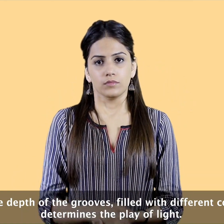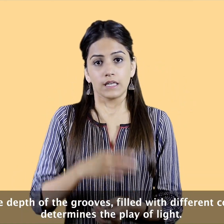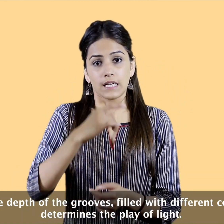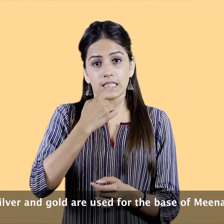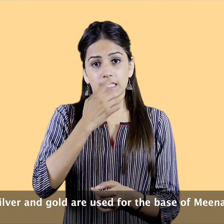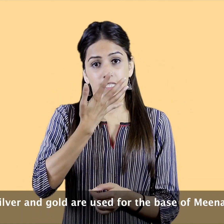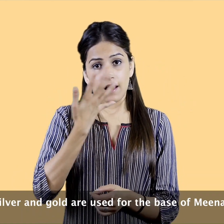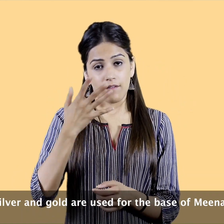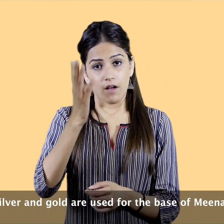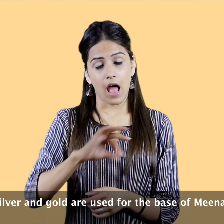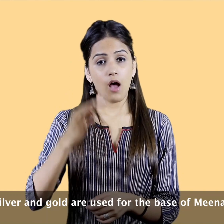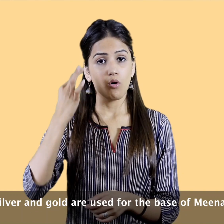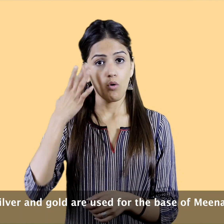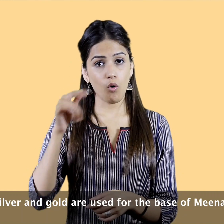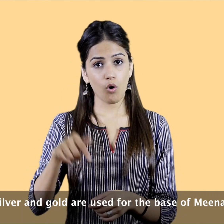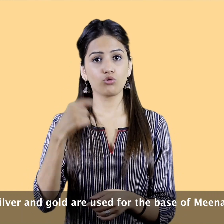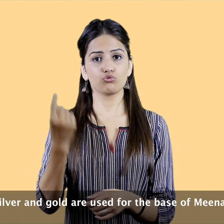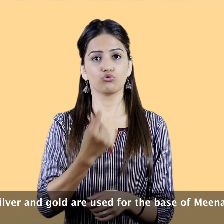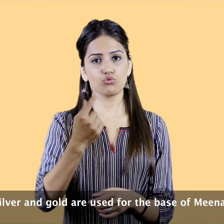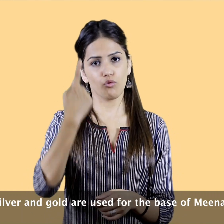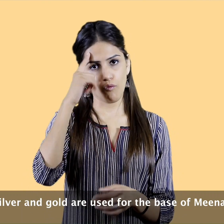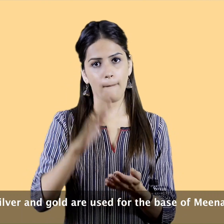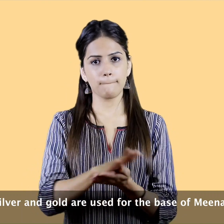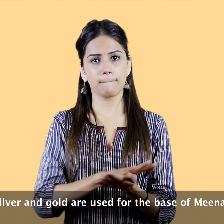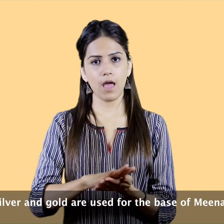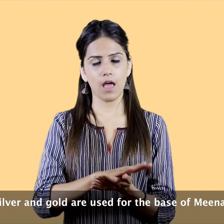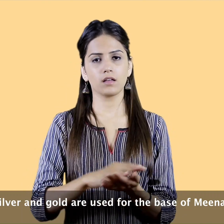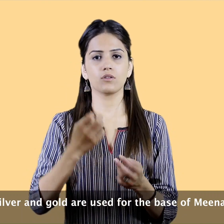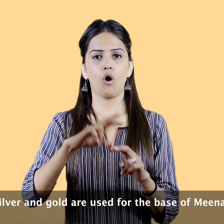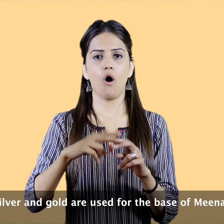Silver and gold are used for the base of meenakari.